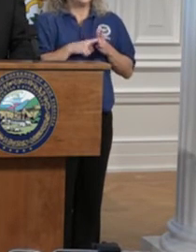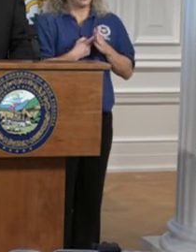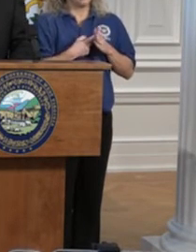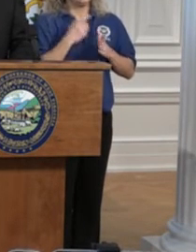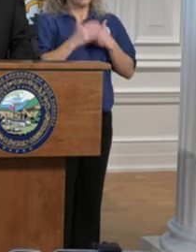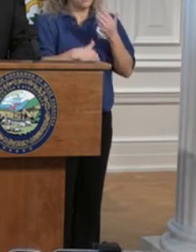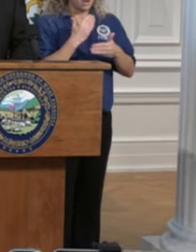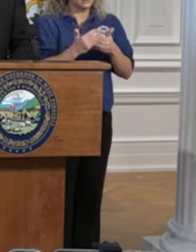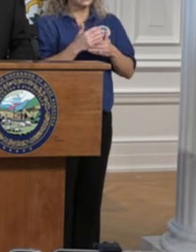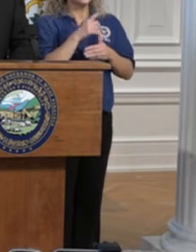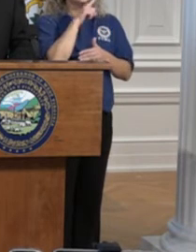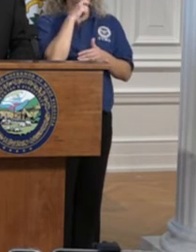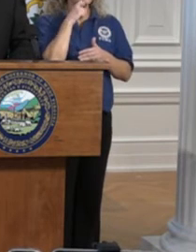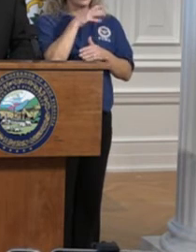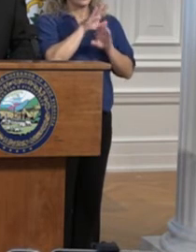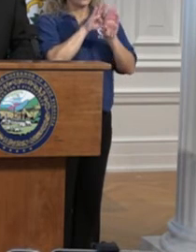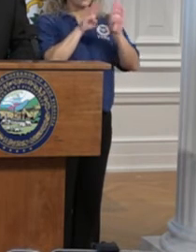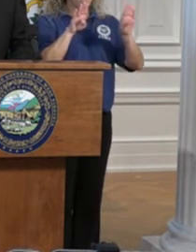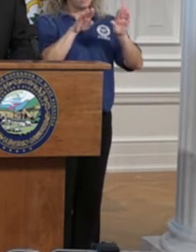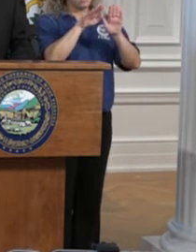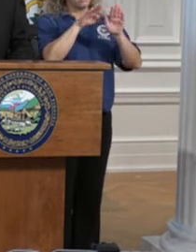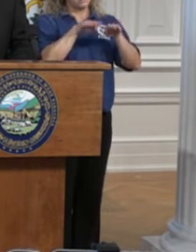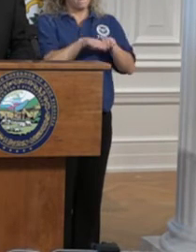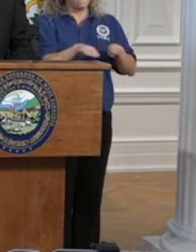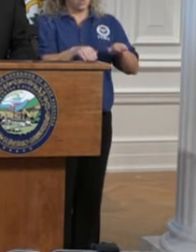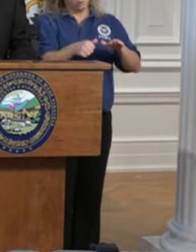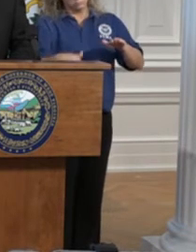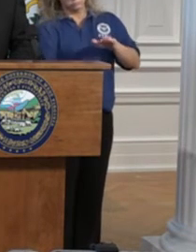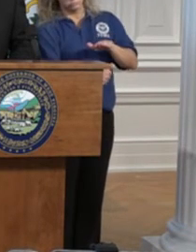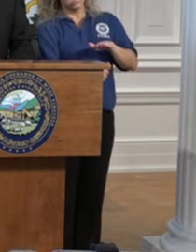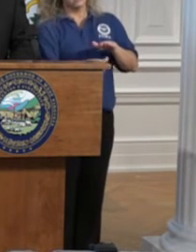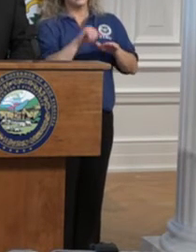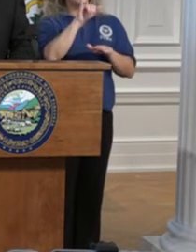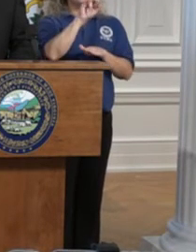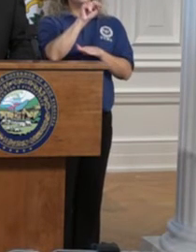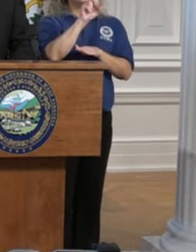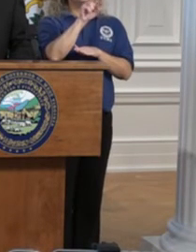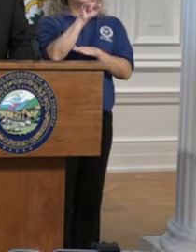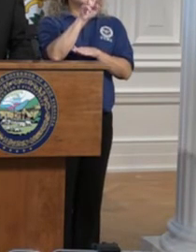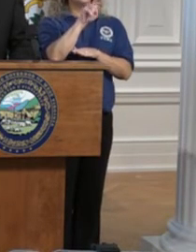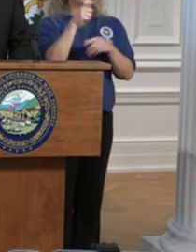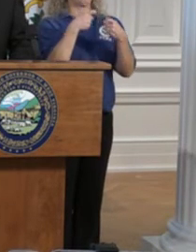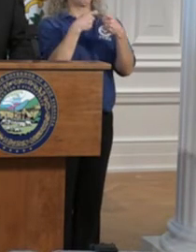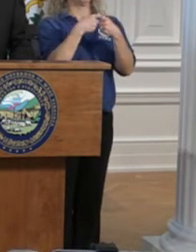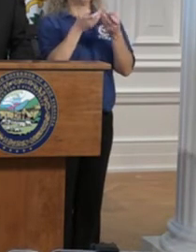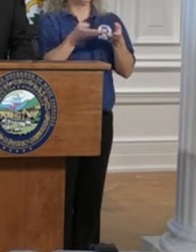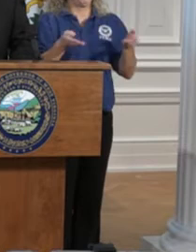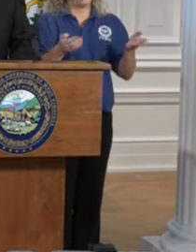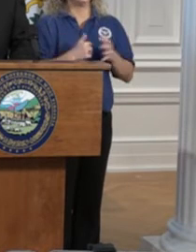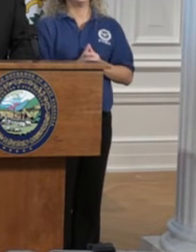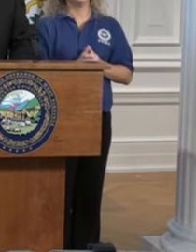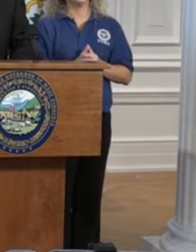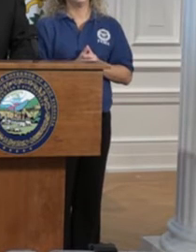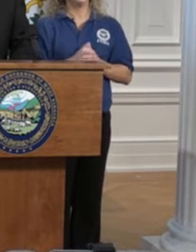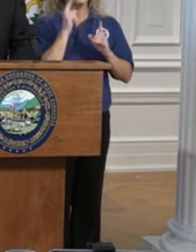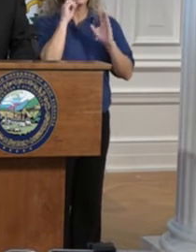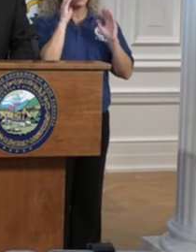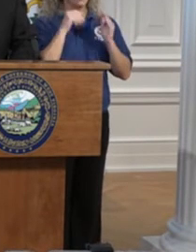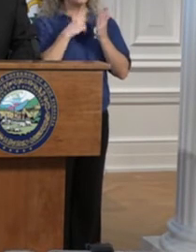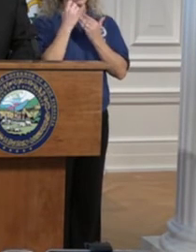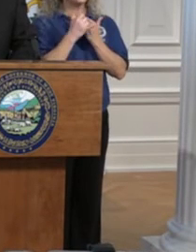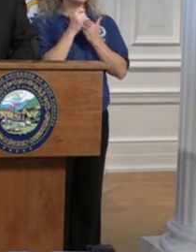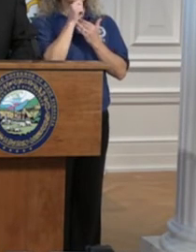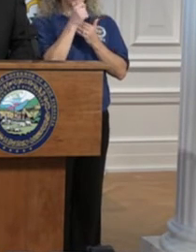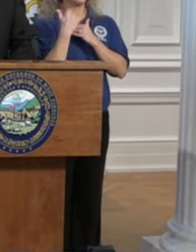includes drywall, subflooring, insulation, and of course electrical supplies. While the HOPE project will